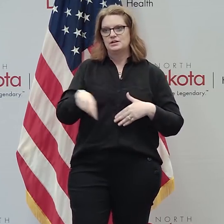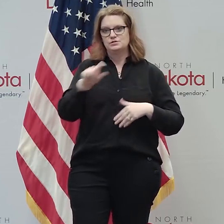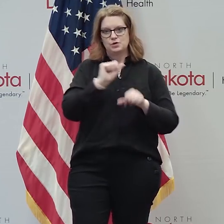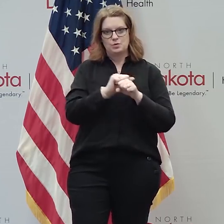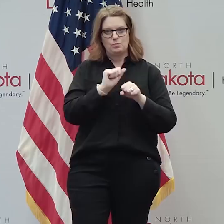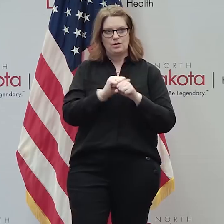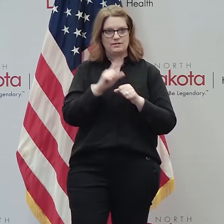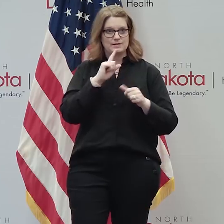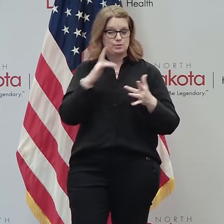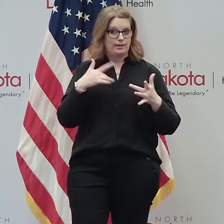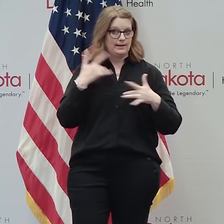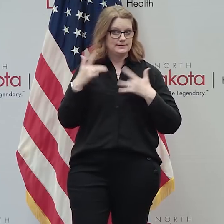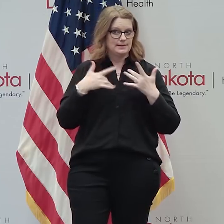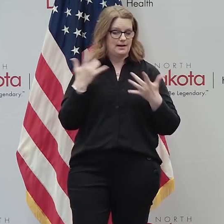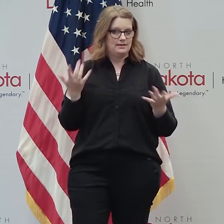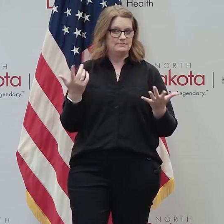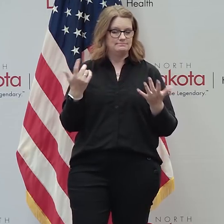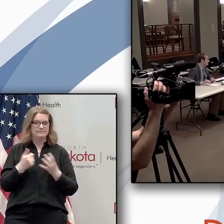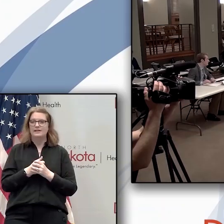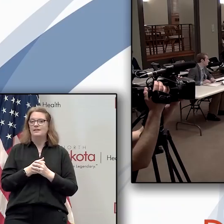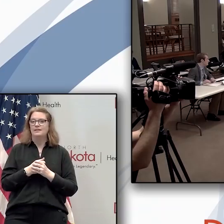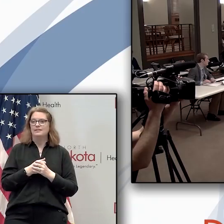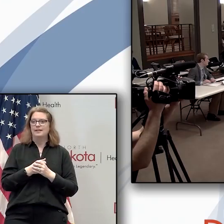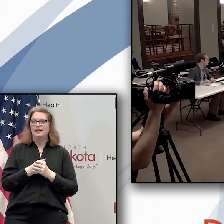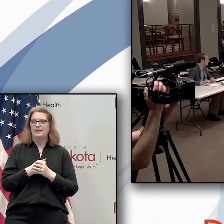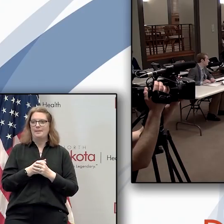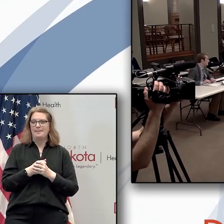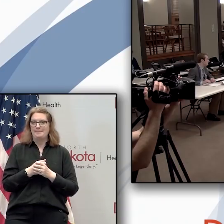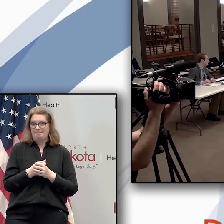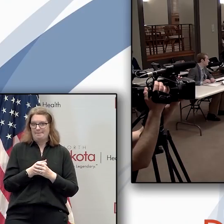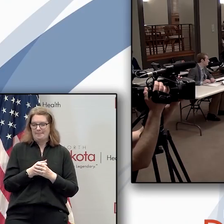that. That's exciting that we've got the ability to